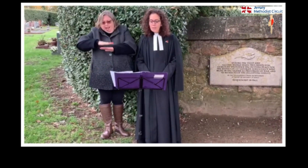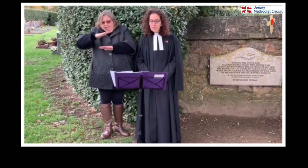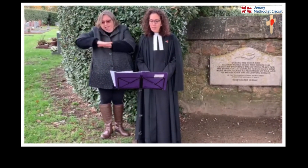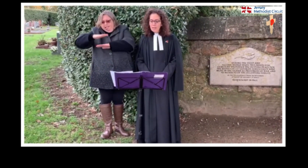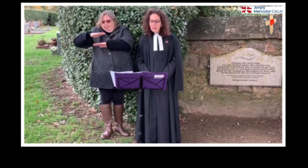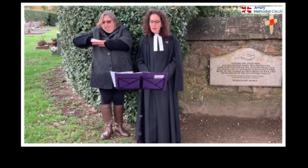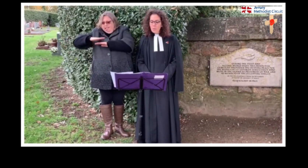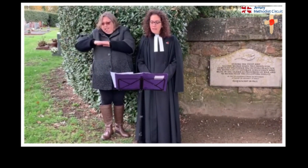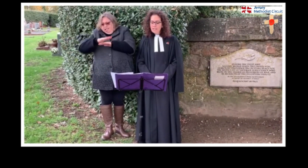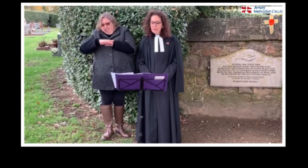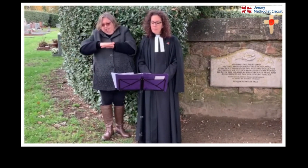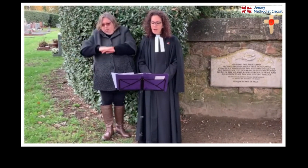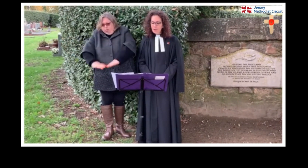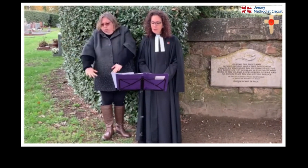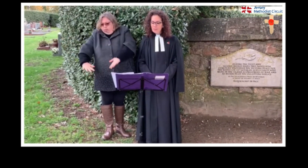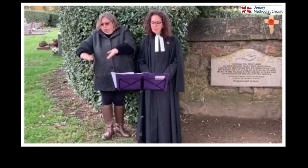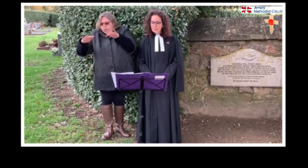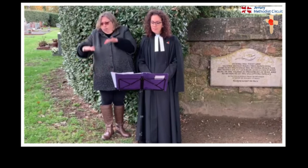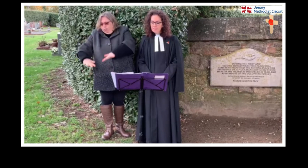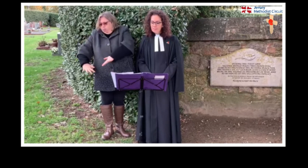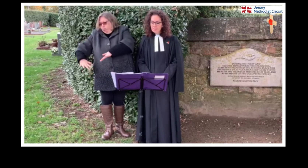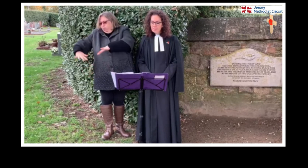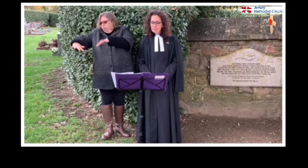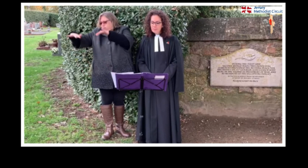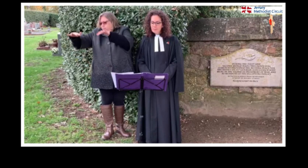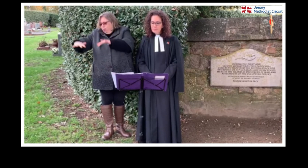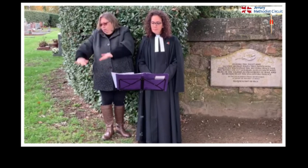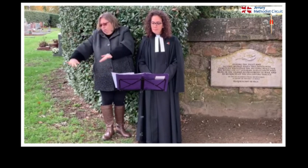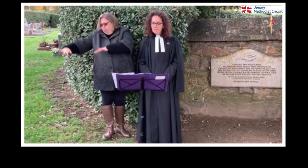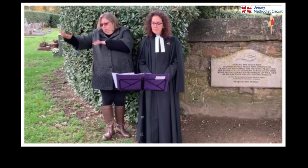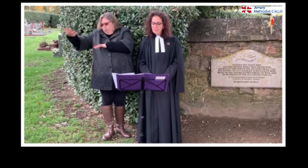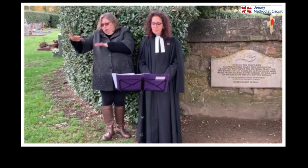the Albert Pier awaiting burial.